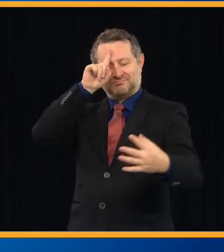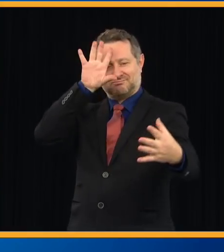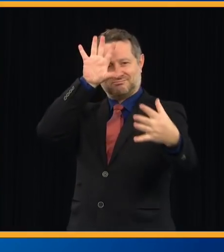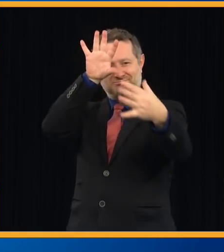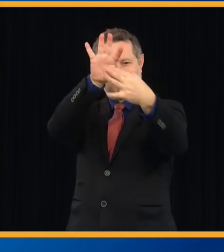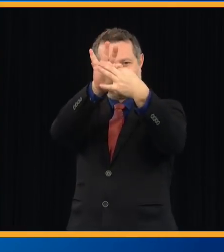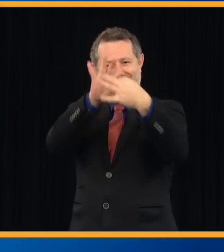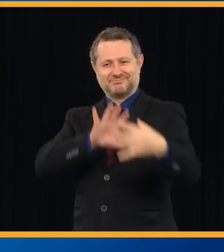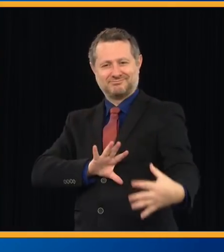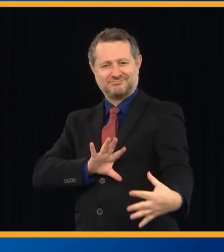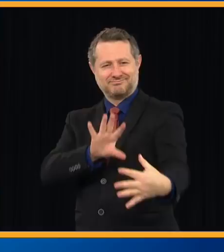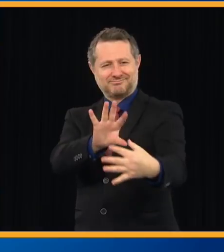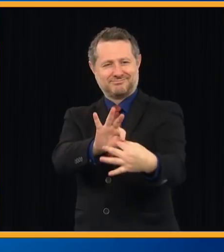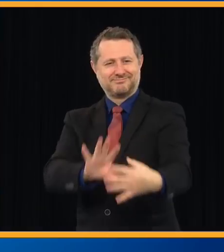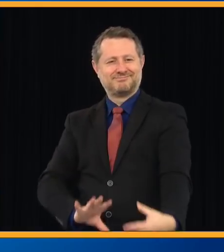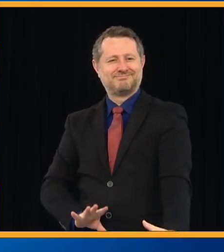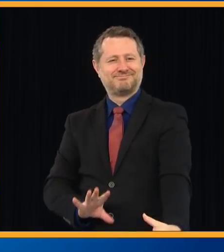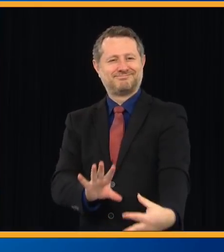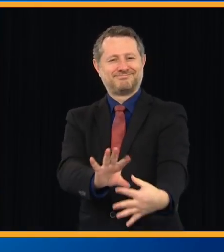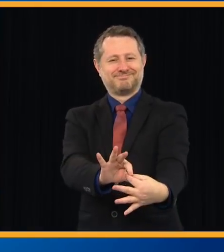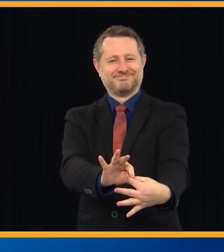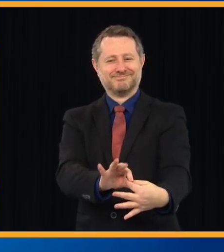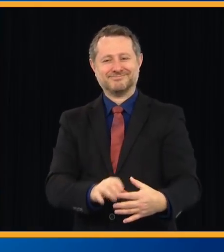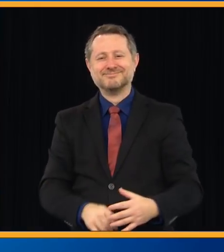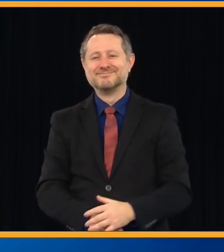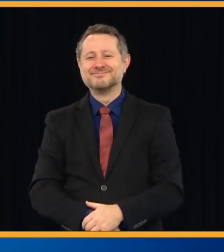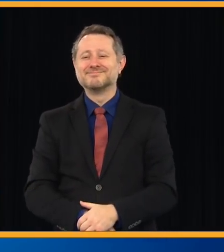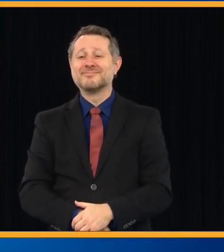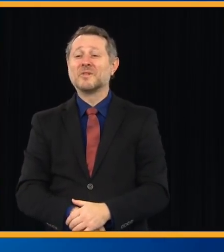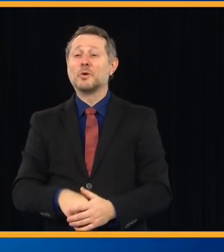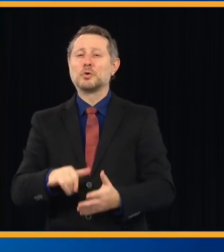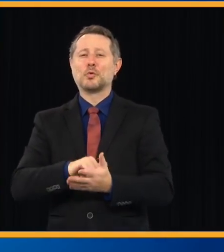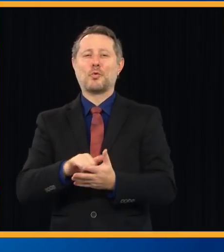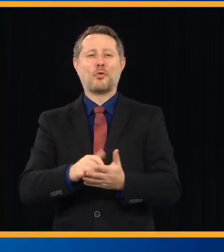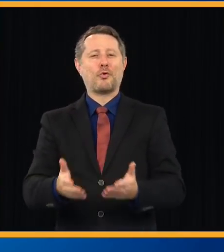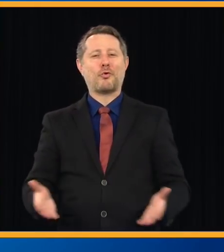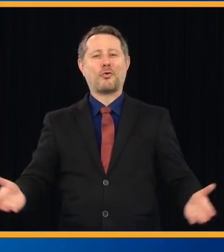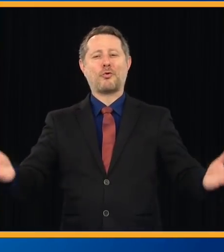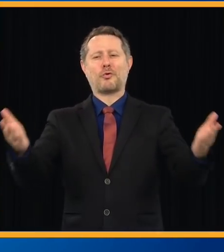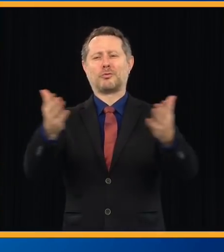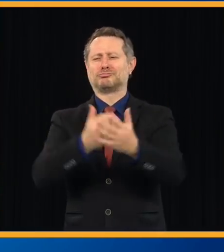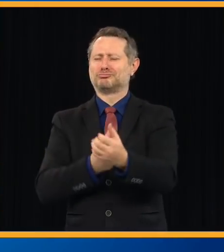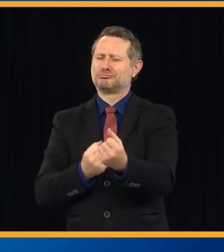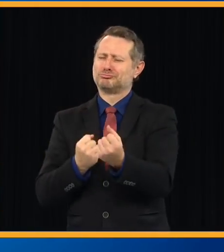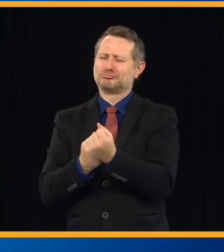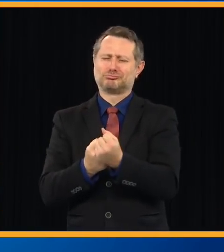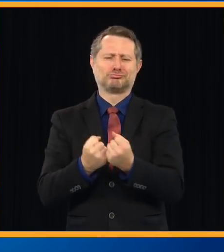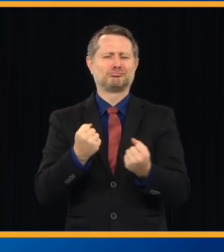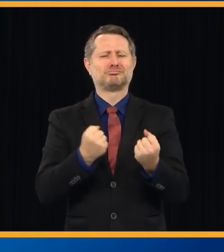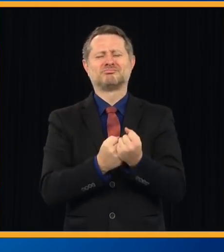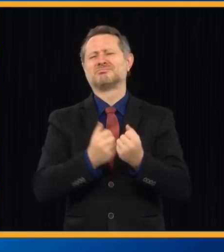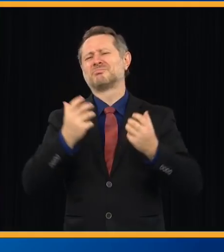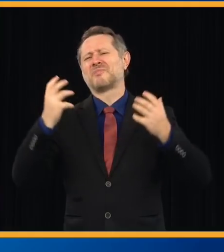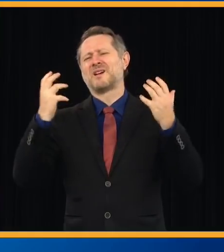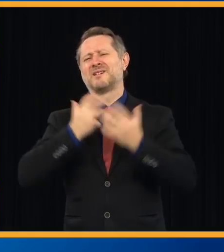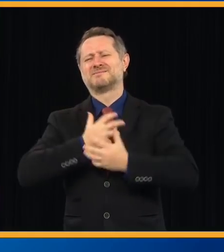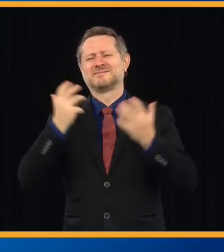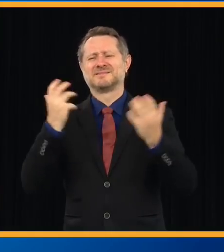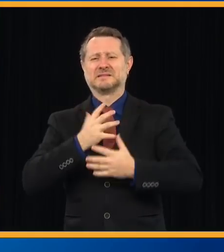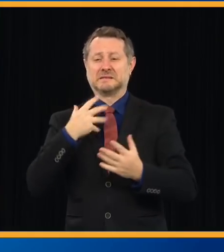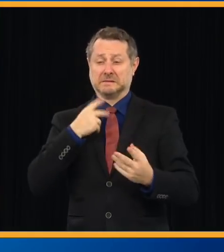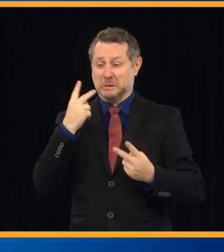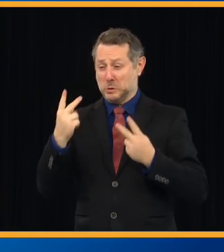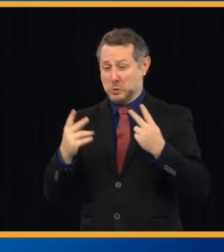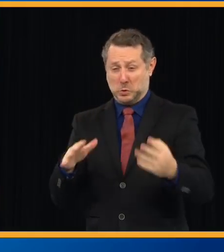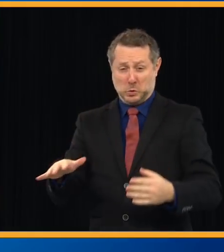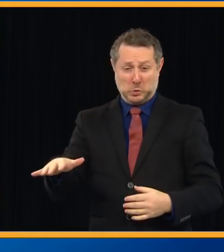New Yorkers have been so supportive of each other. You can feel it. There's a spirit of community